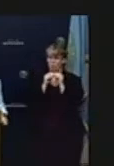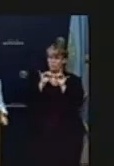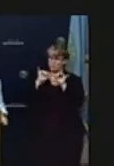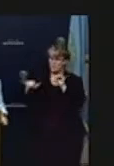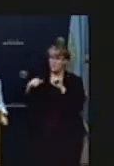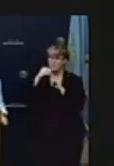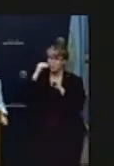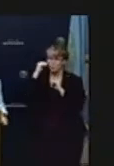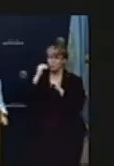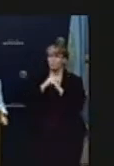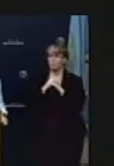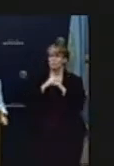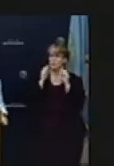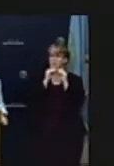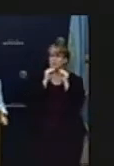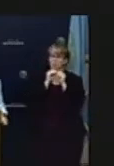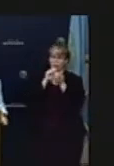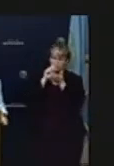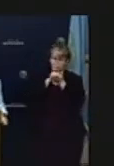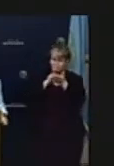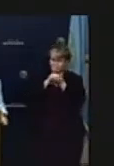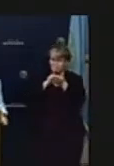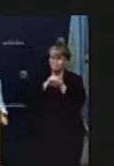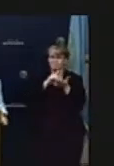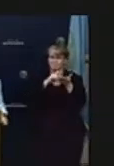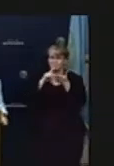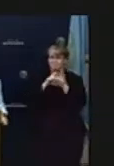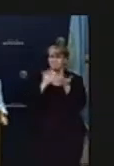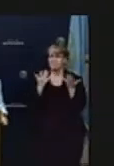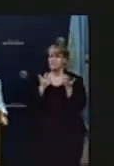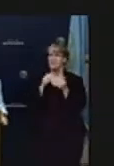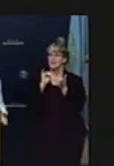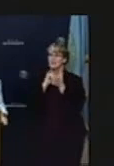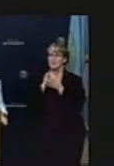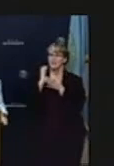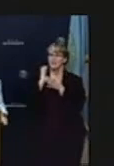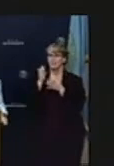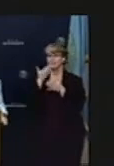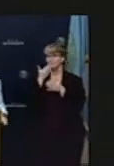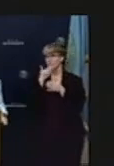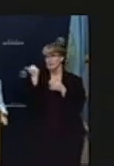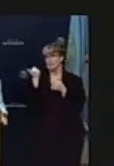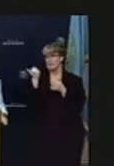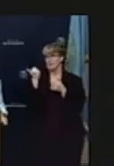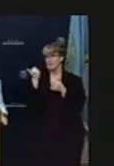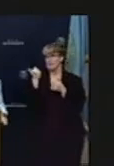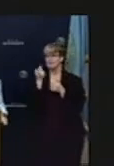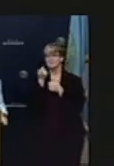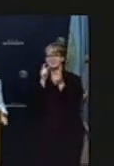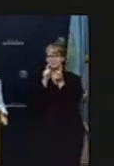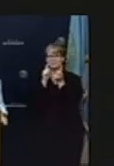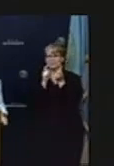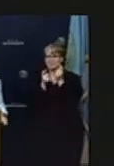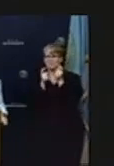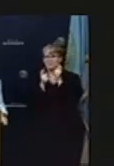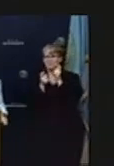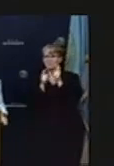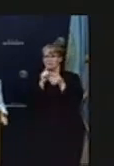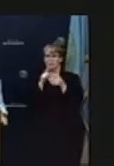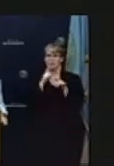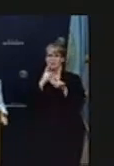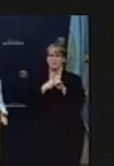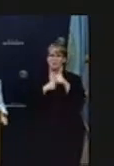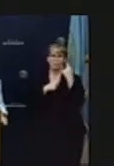are very clear and very pronounced on how big of an effect that is. Just a small change going from one individual